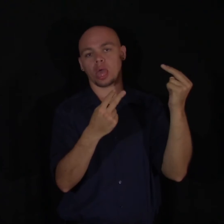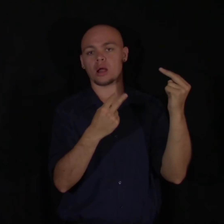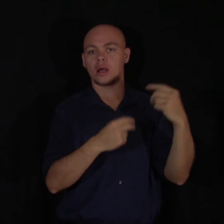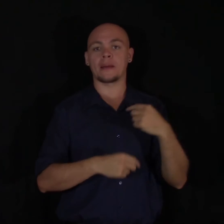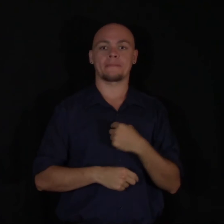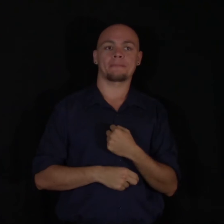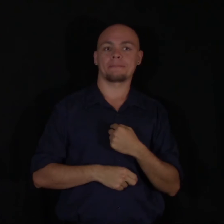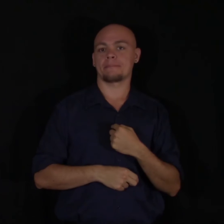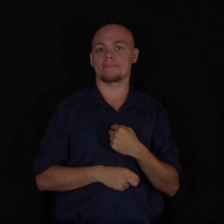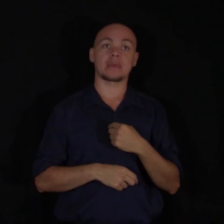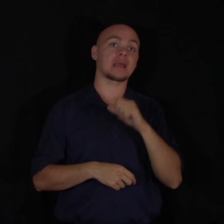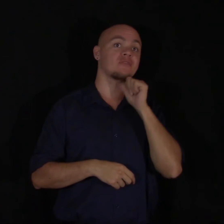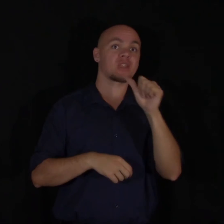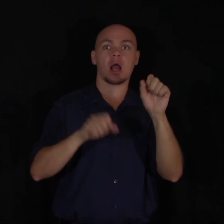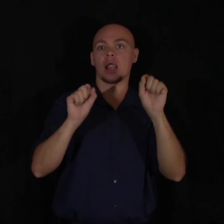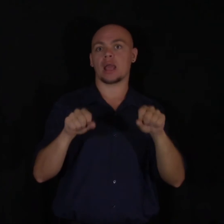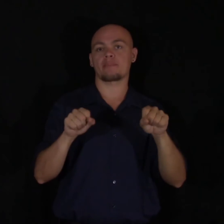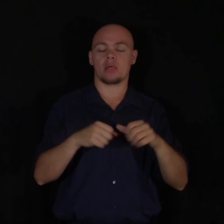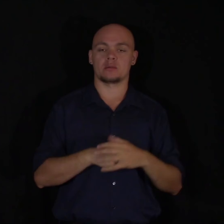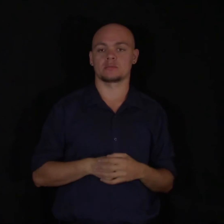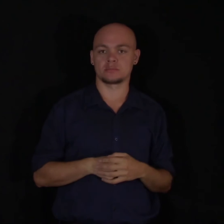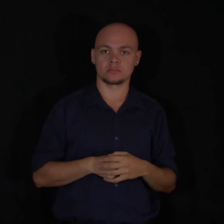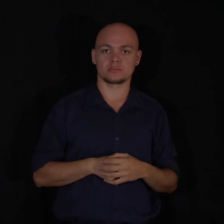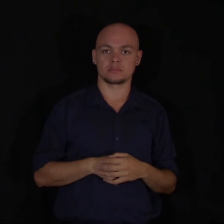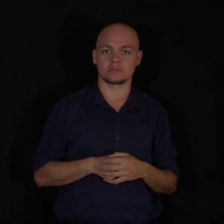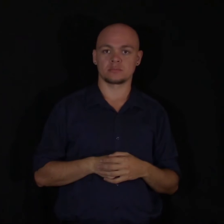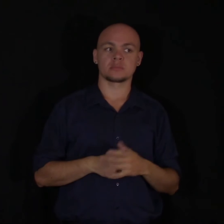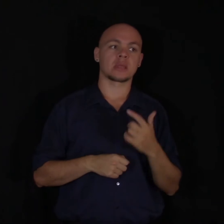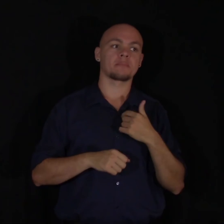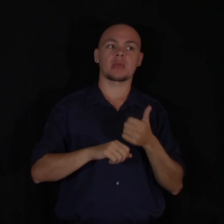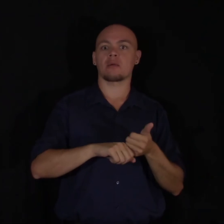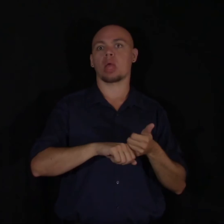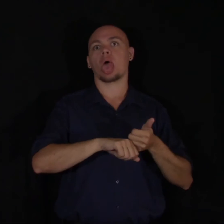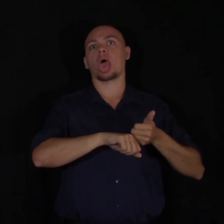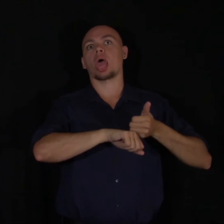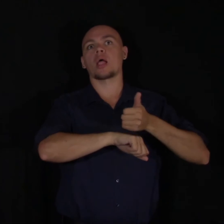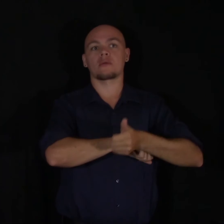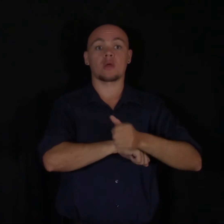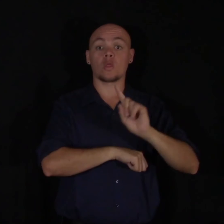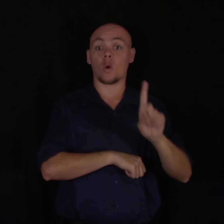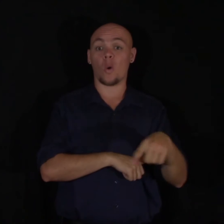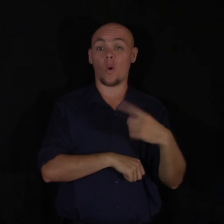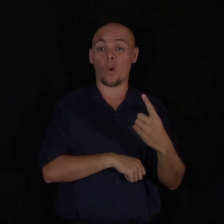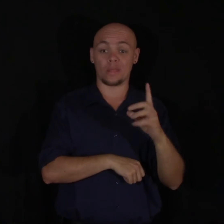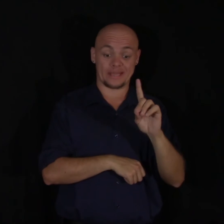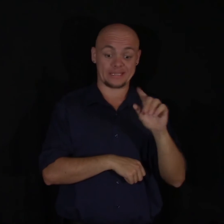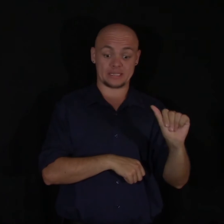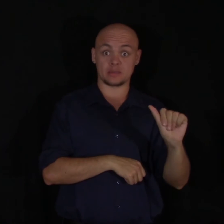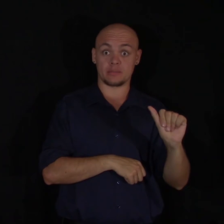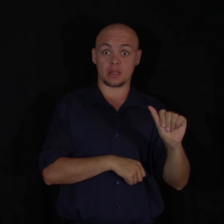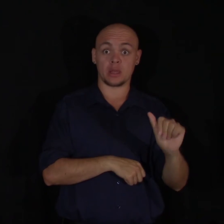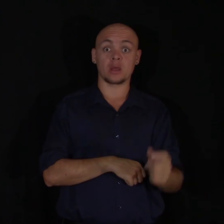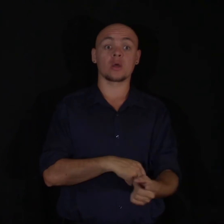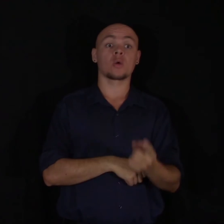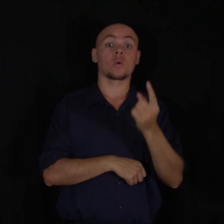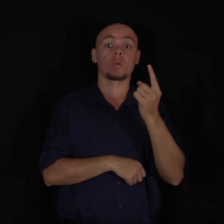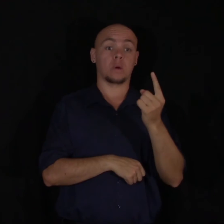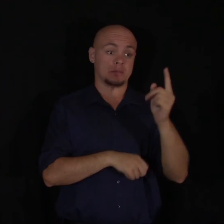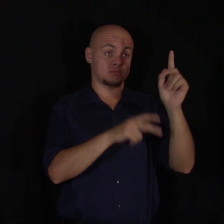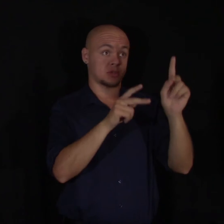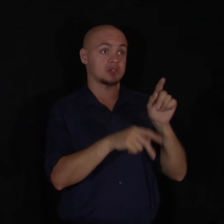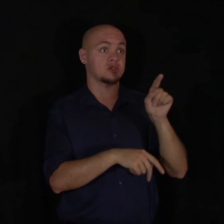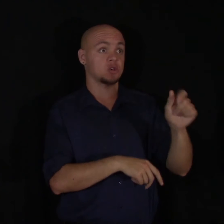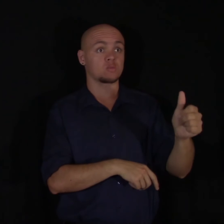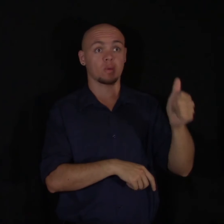if I am not able. I have had to rise above and show people that the only disability is one's refusal